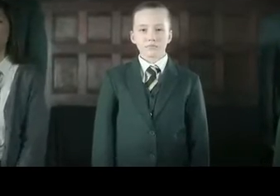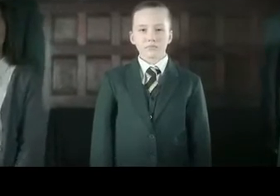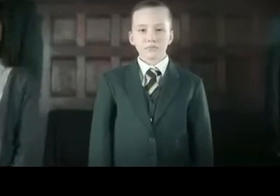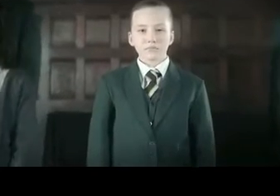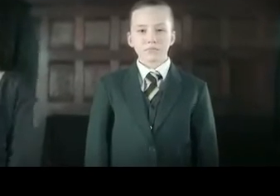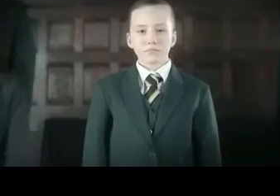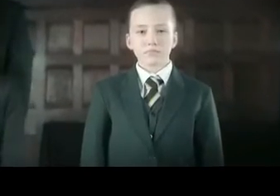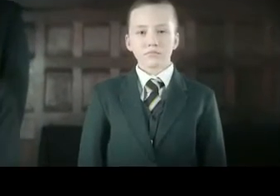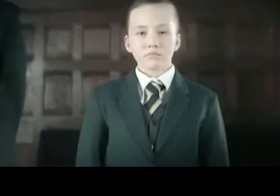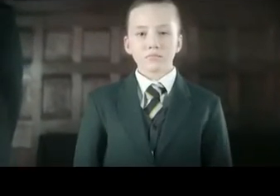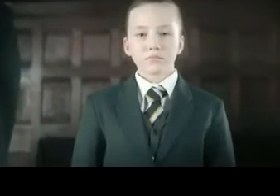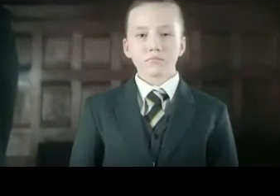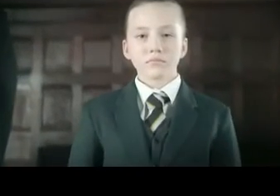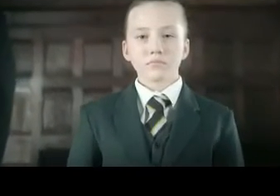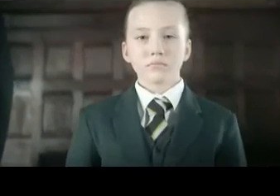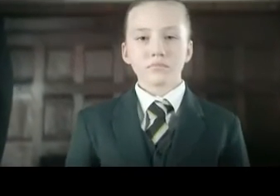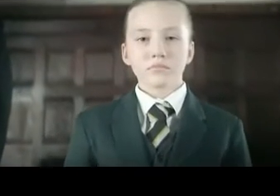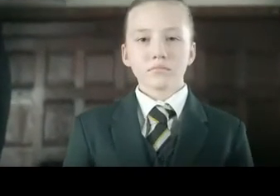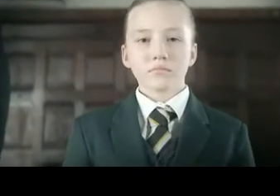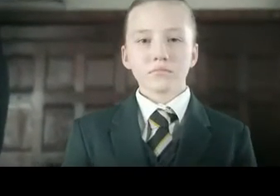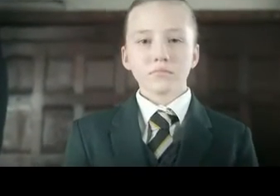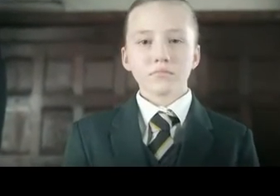And communities change